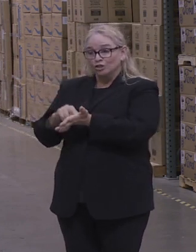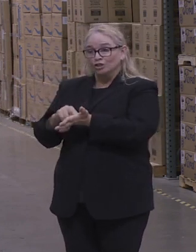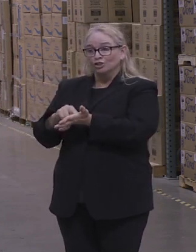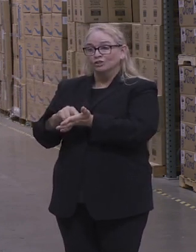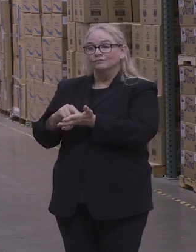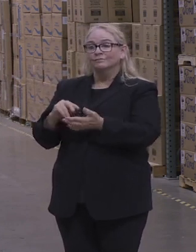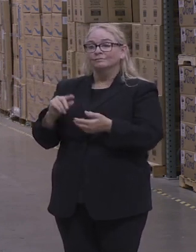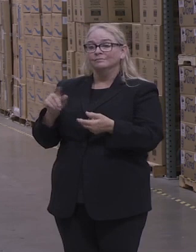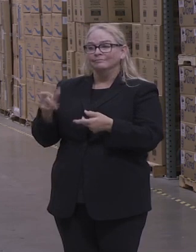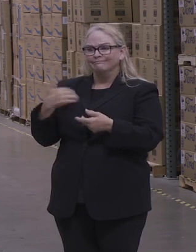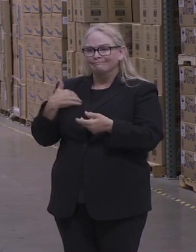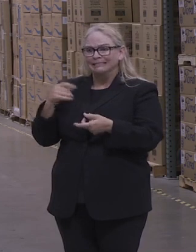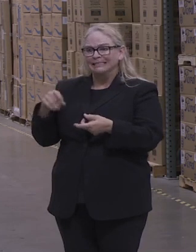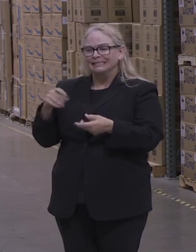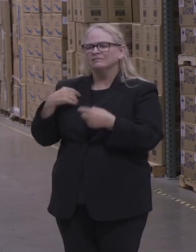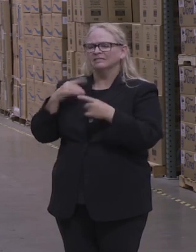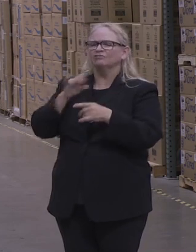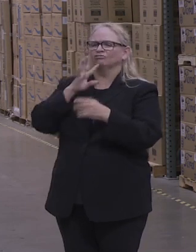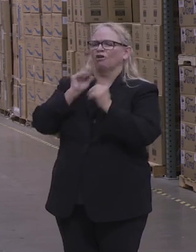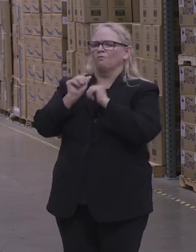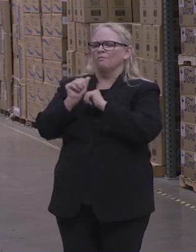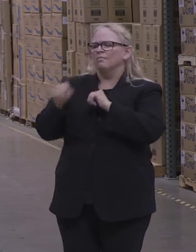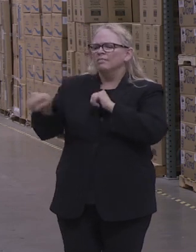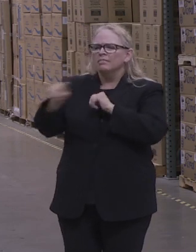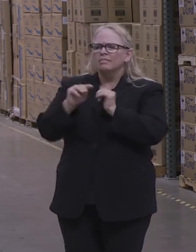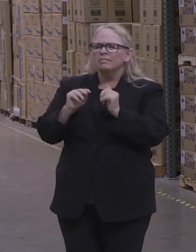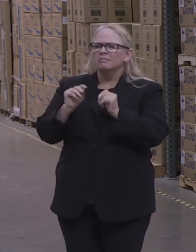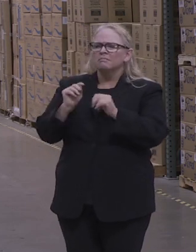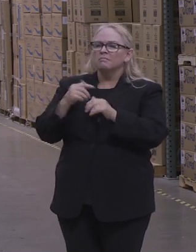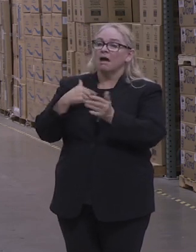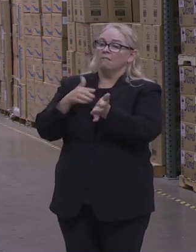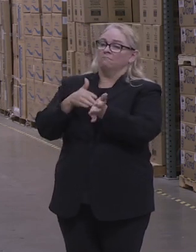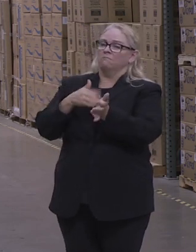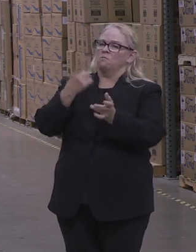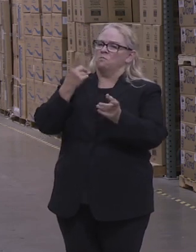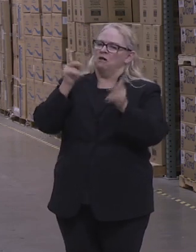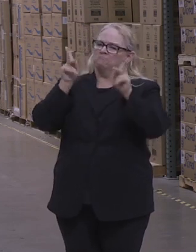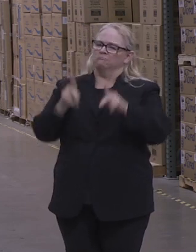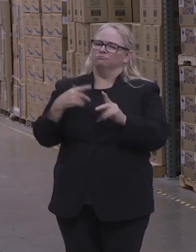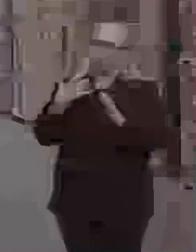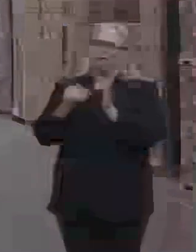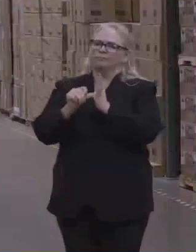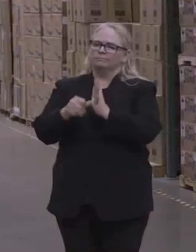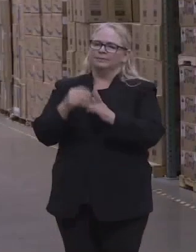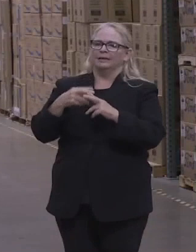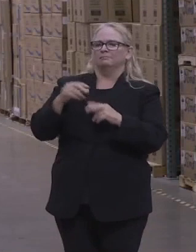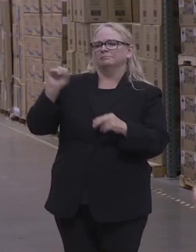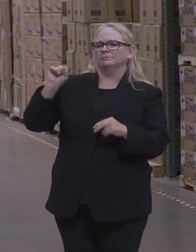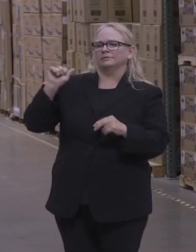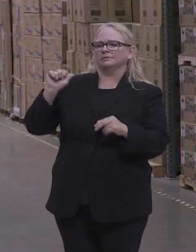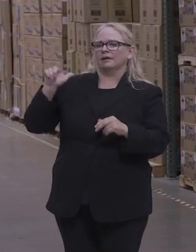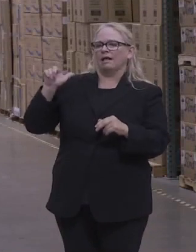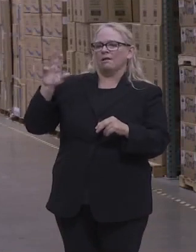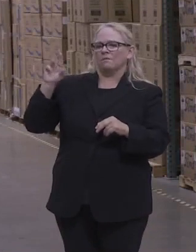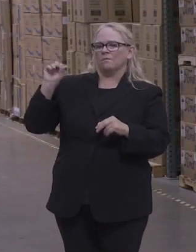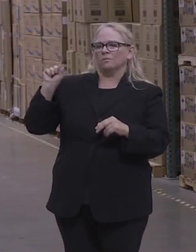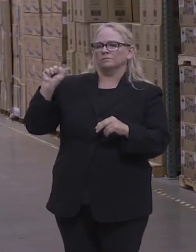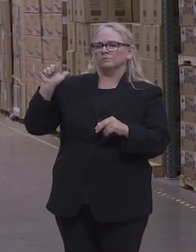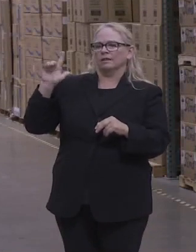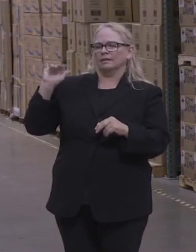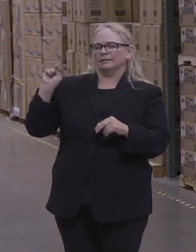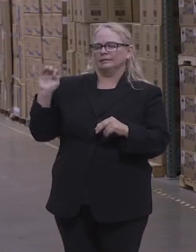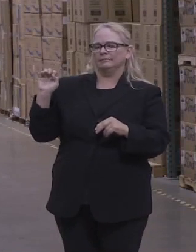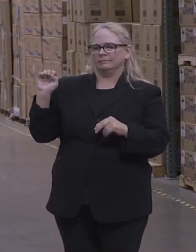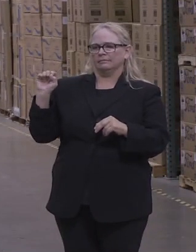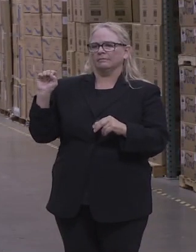number of people, and I just want to compliment one, if I may, Sal Roselli, who represents workers. A lot of them work at Kaiser, who